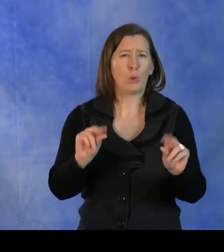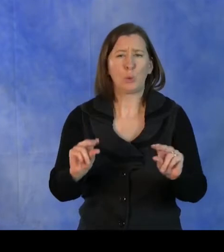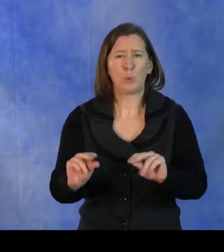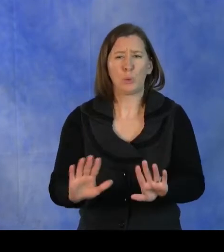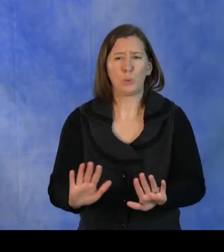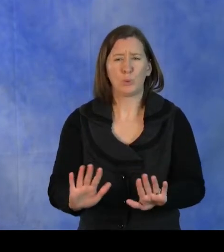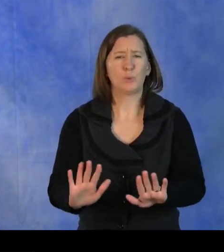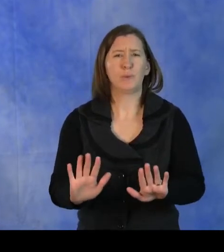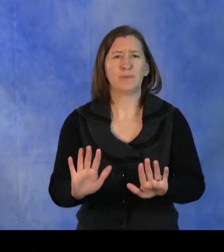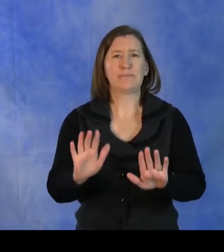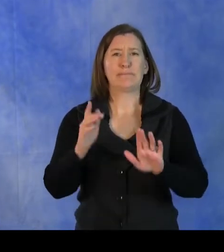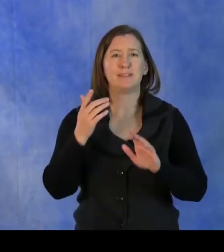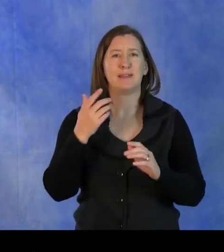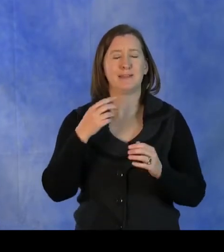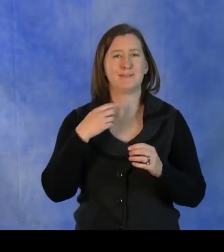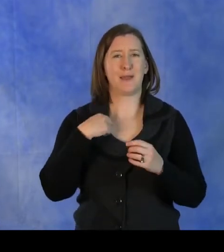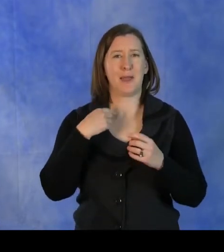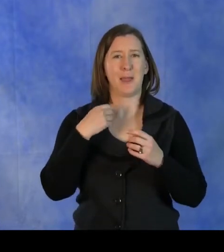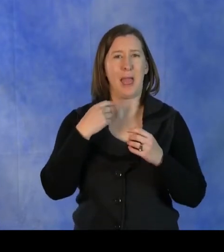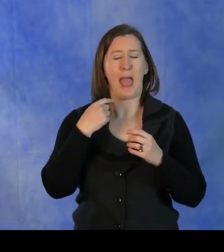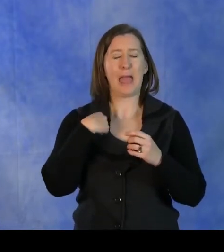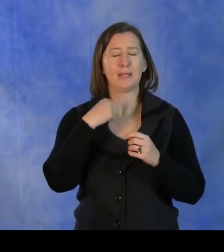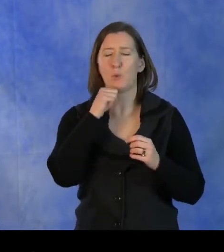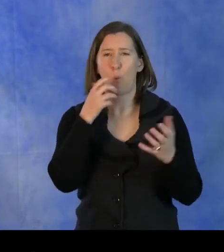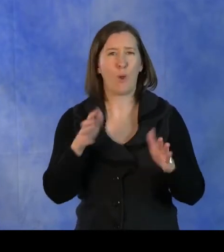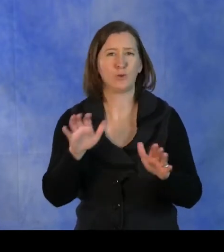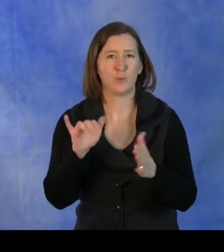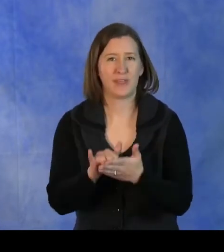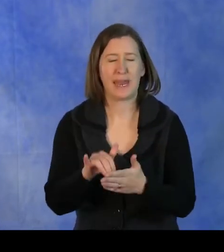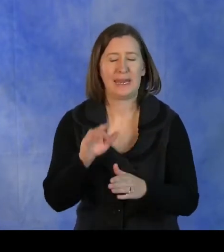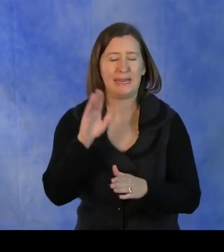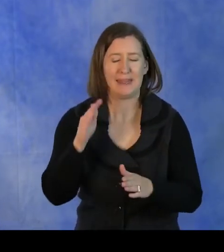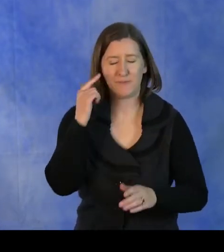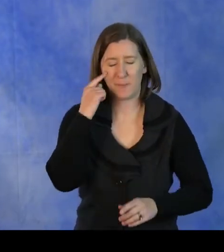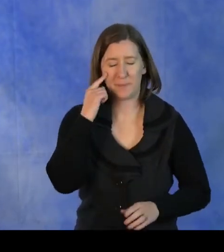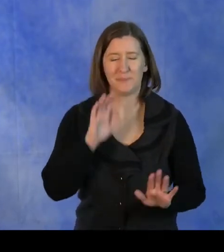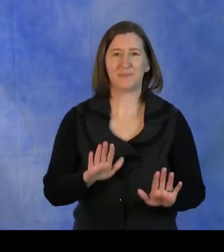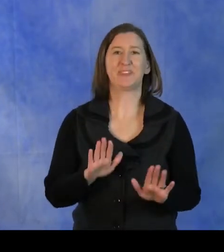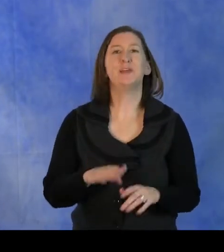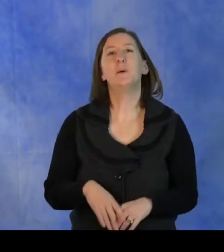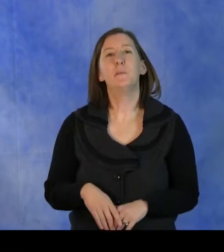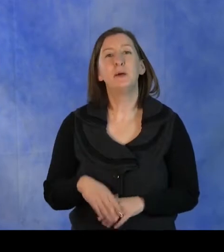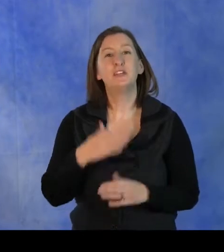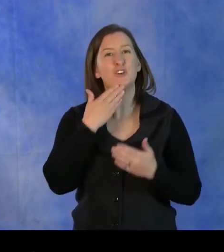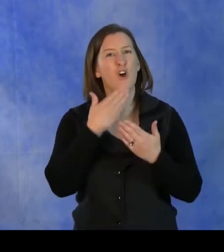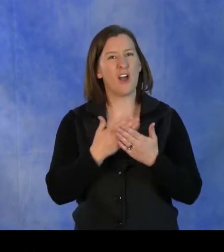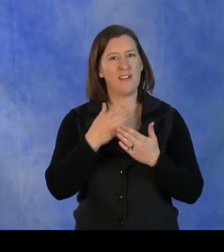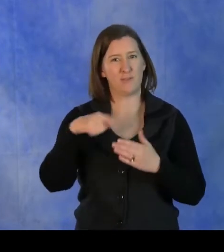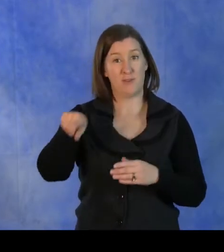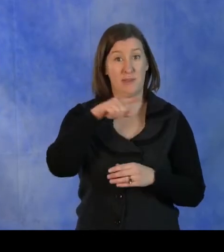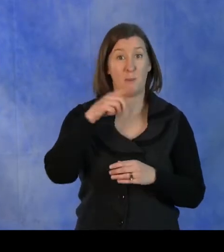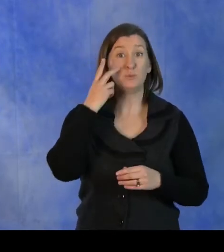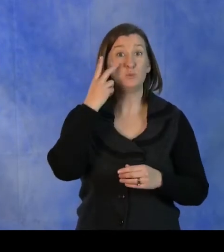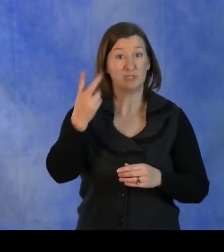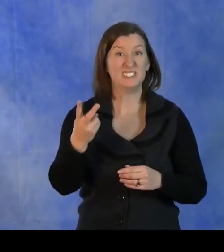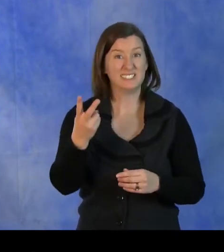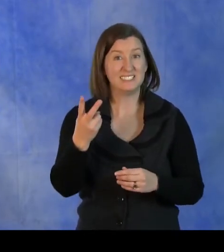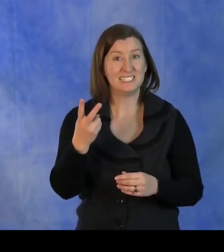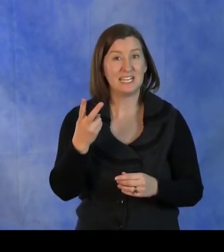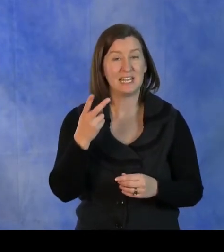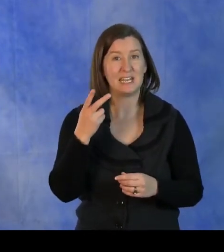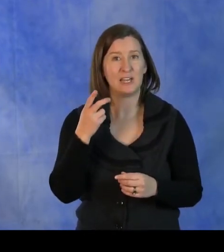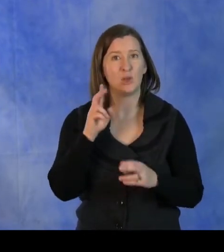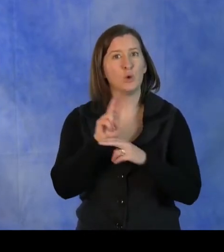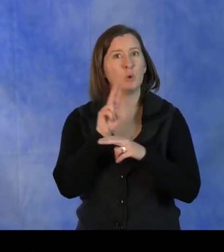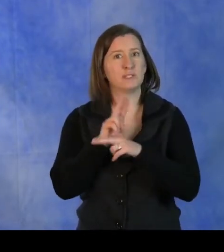Or often I'll say, oh no, I don't want to do that, never mind. So it's good